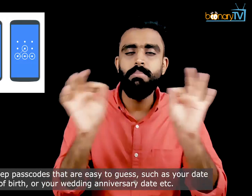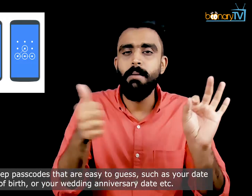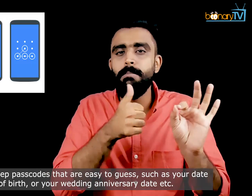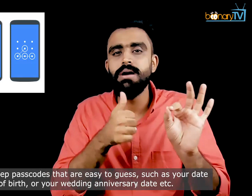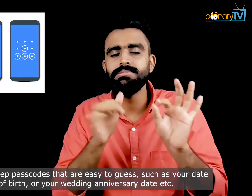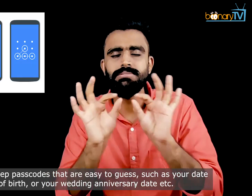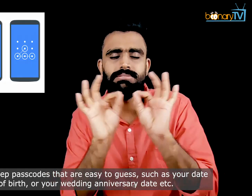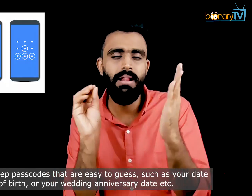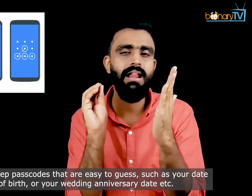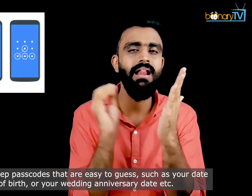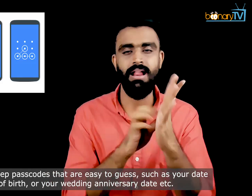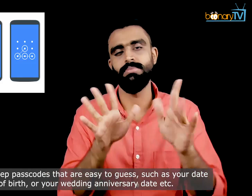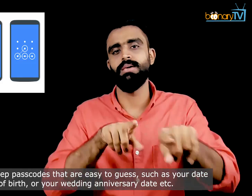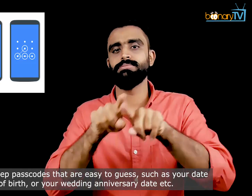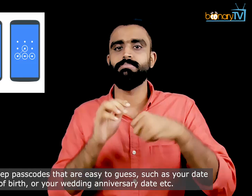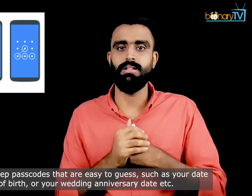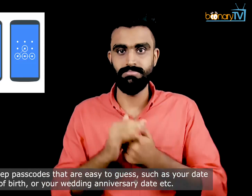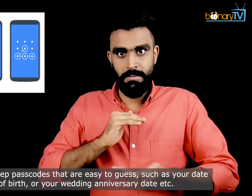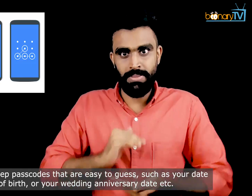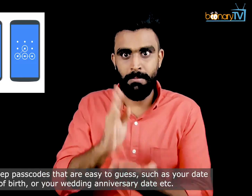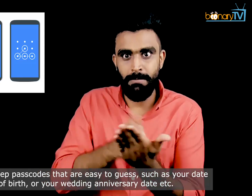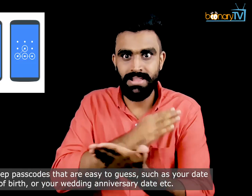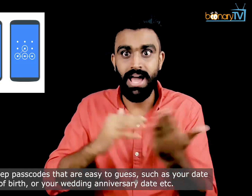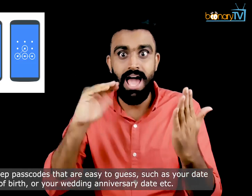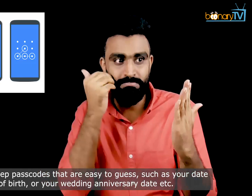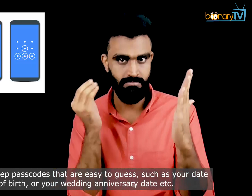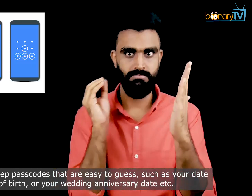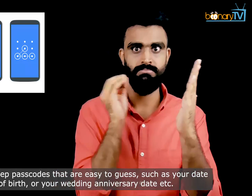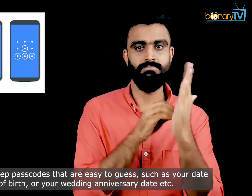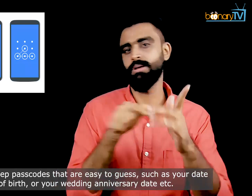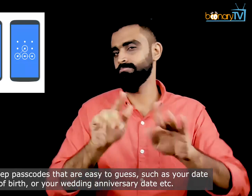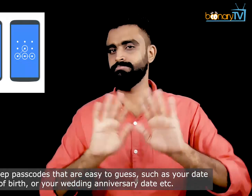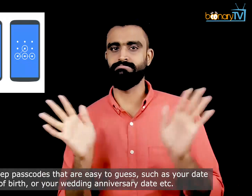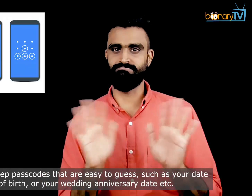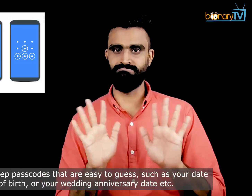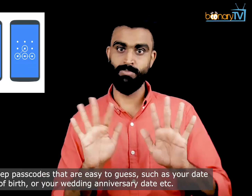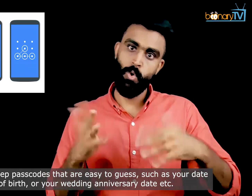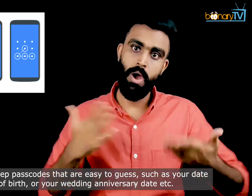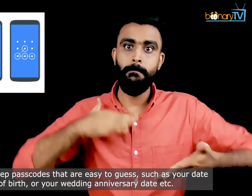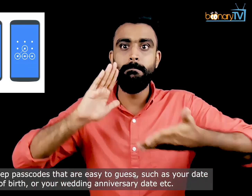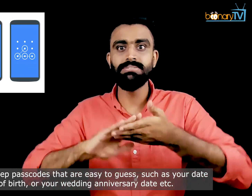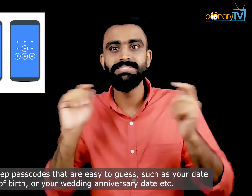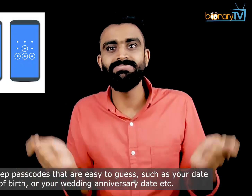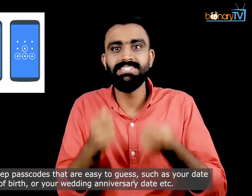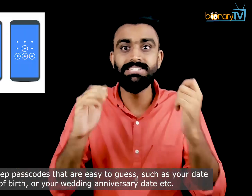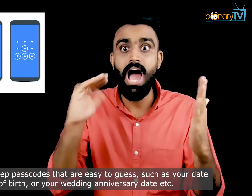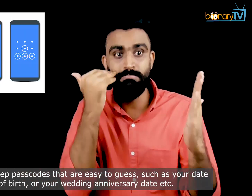keep passcodes that are easy to guess, such as your date of birth or your